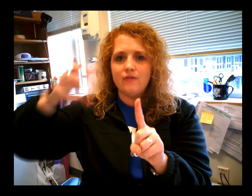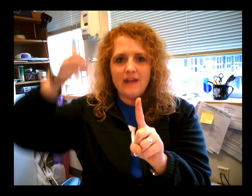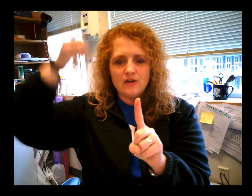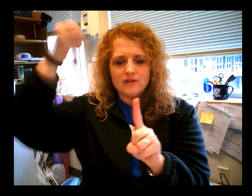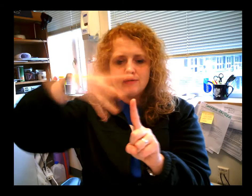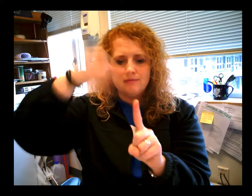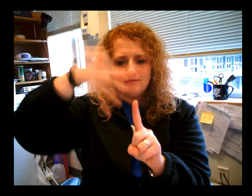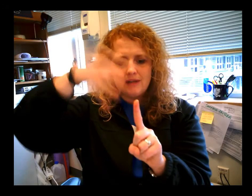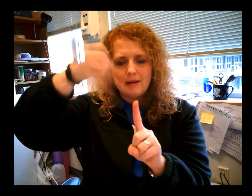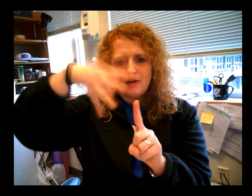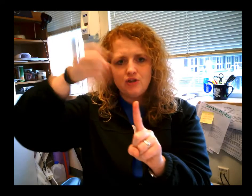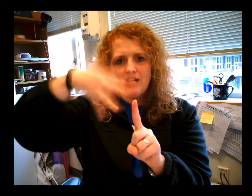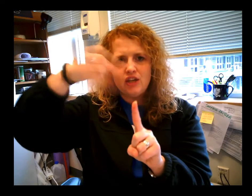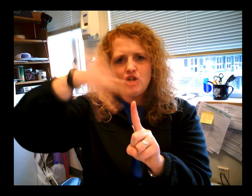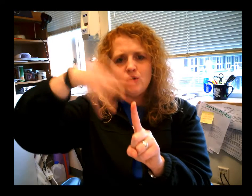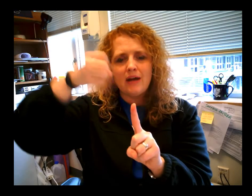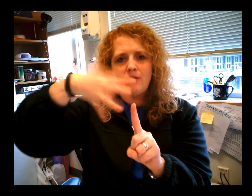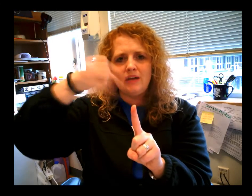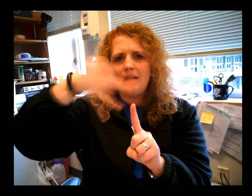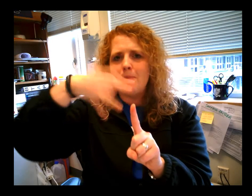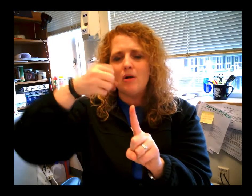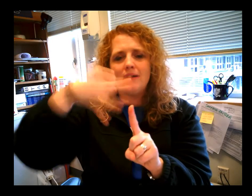fingers, getting chewed out, getting bawled at.